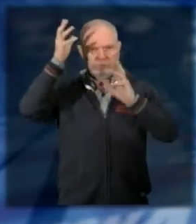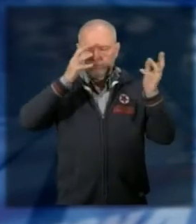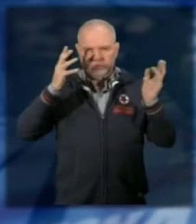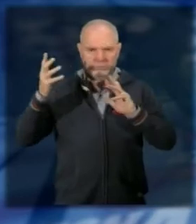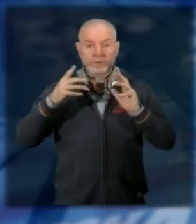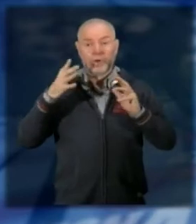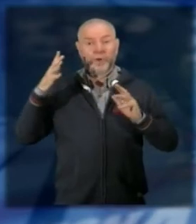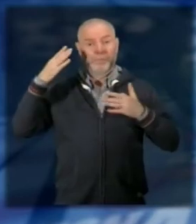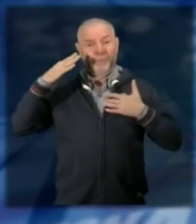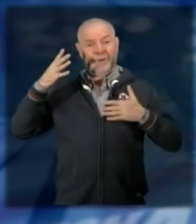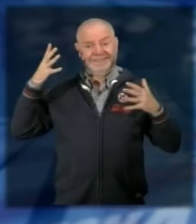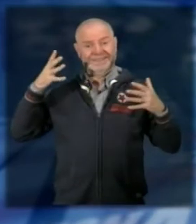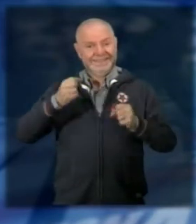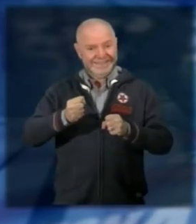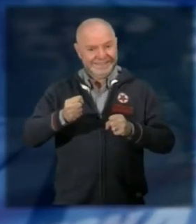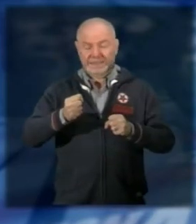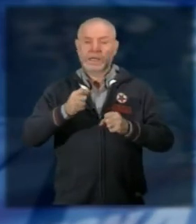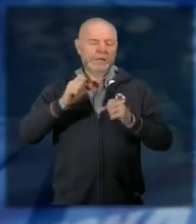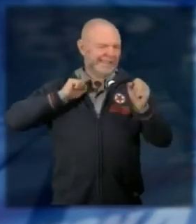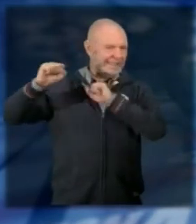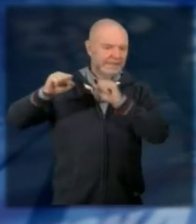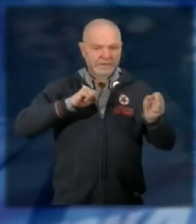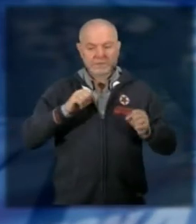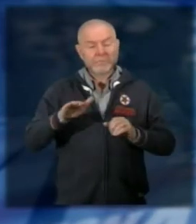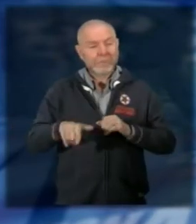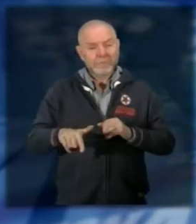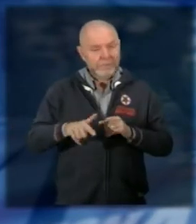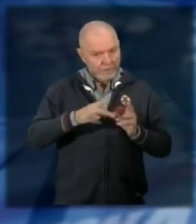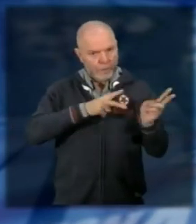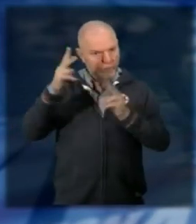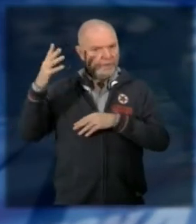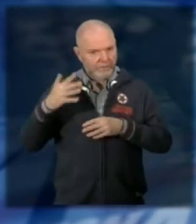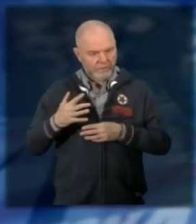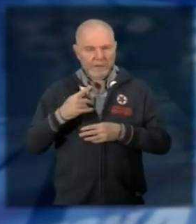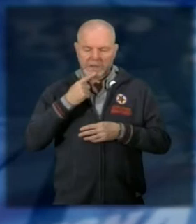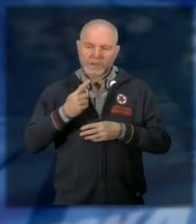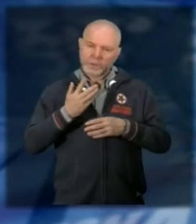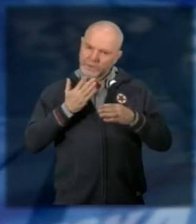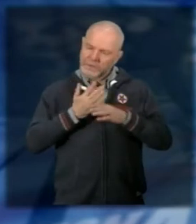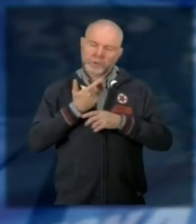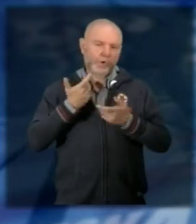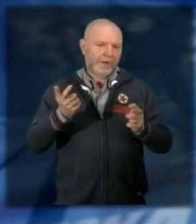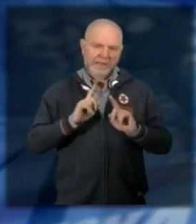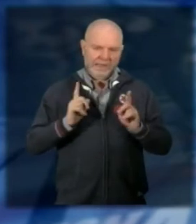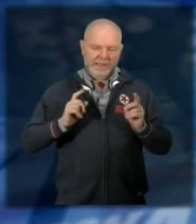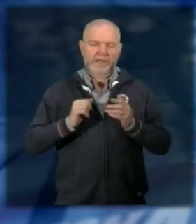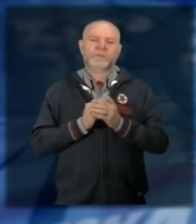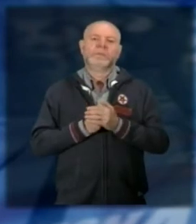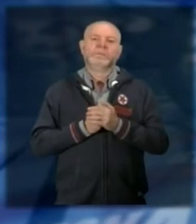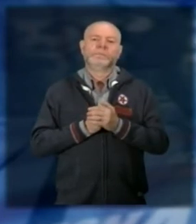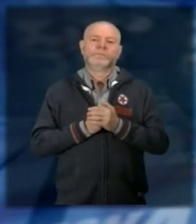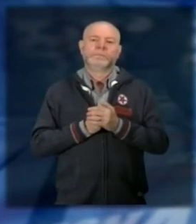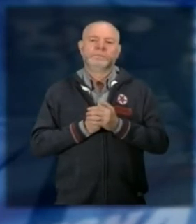resisted to the arrest the child was visited in the hospital where he had been encountered lesions, unfortunately not grave